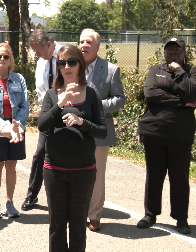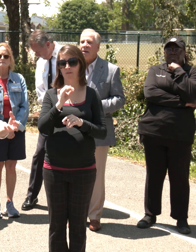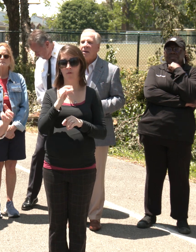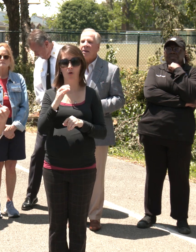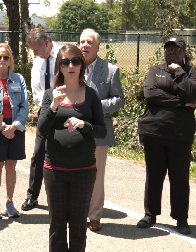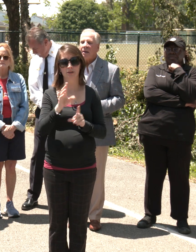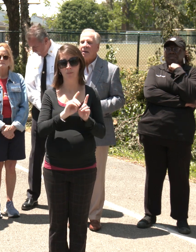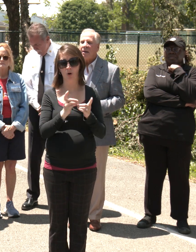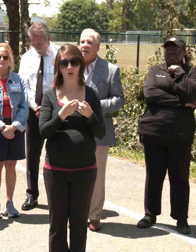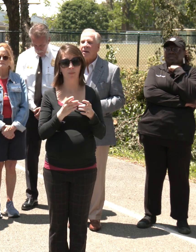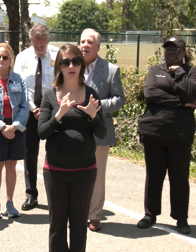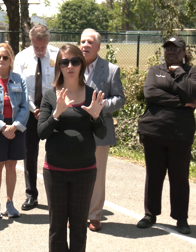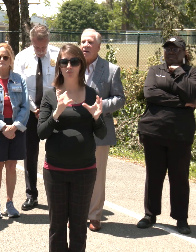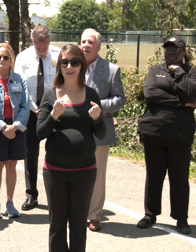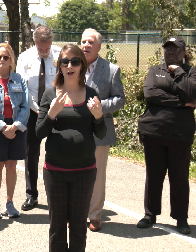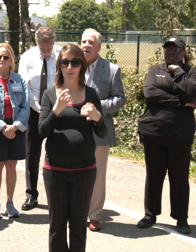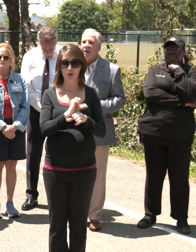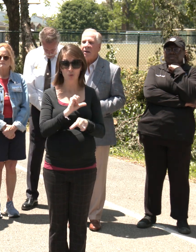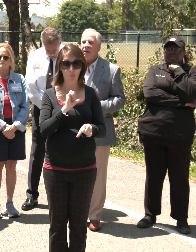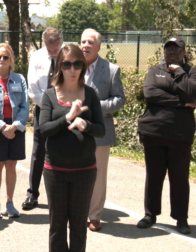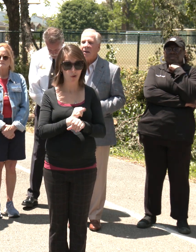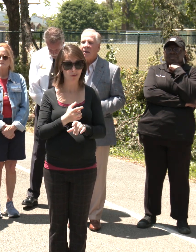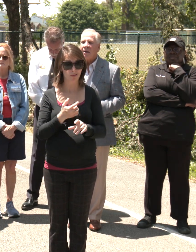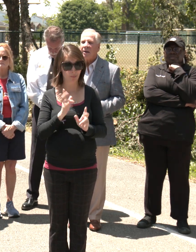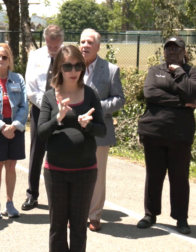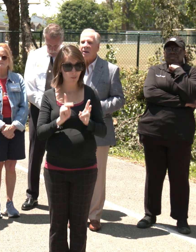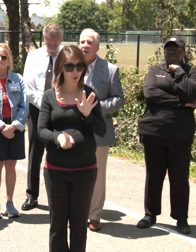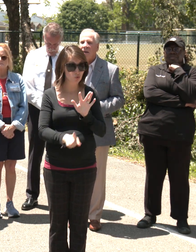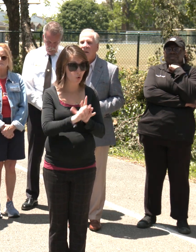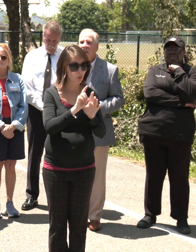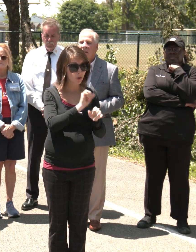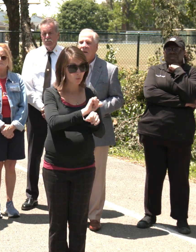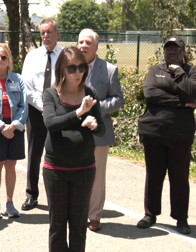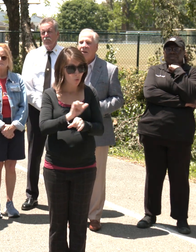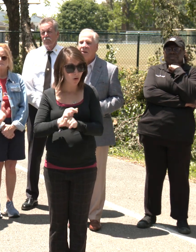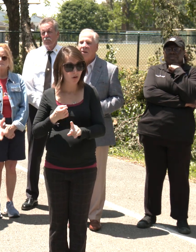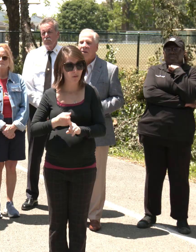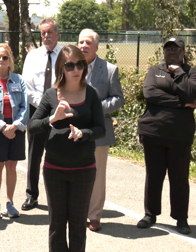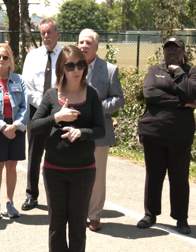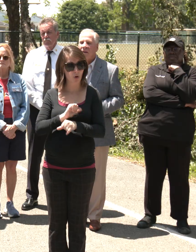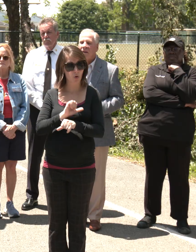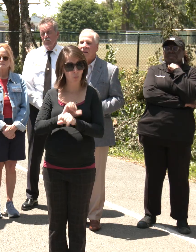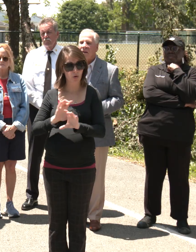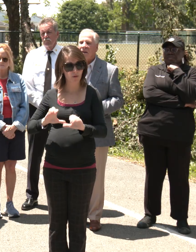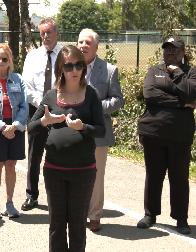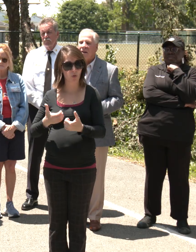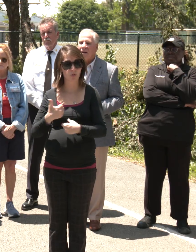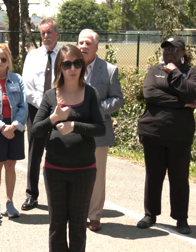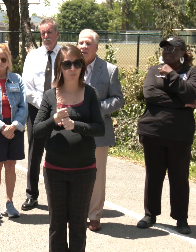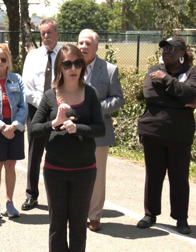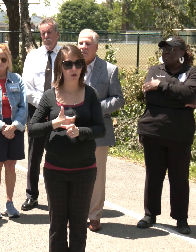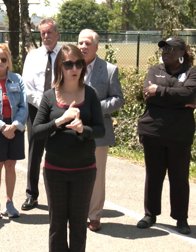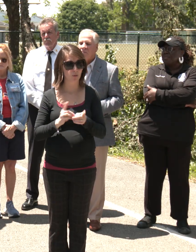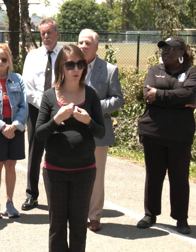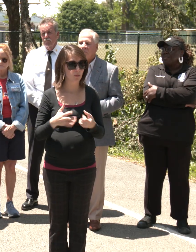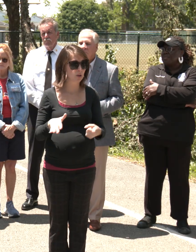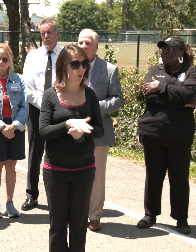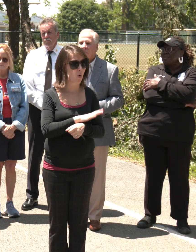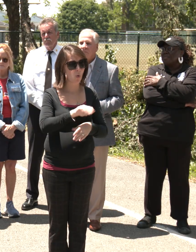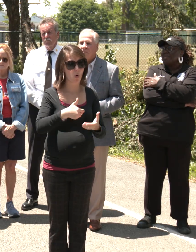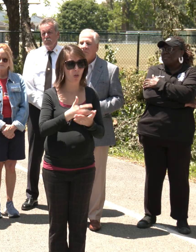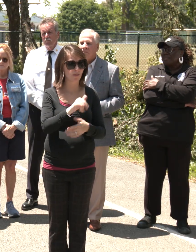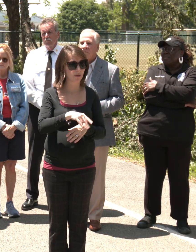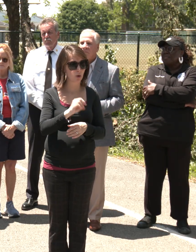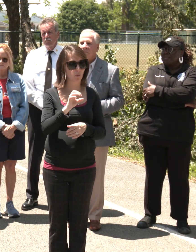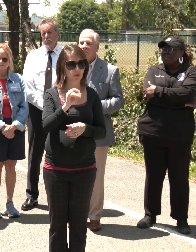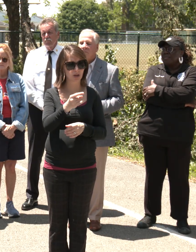manpower out of our city workforce. And, you know, to make our departments whole, to make our, you know, all that overtime, I